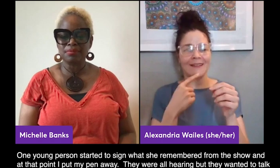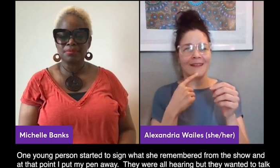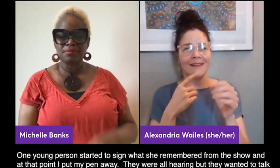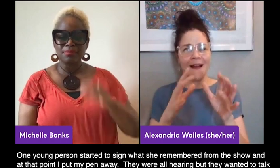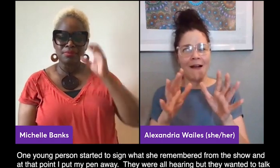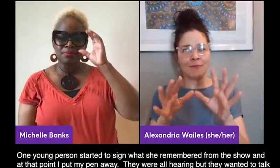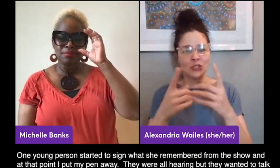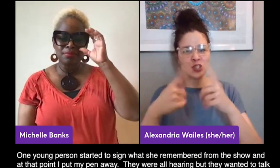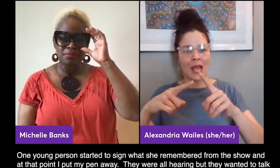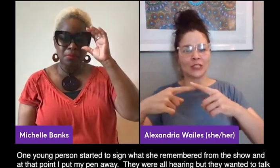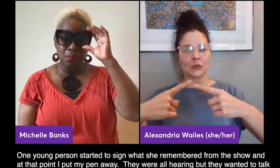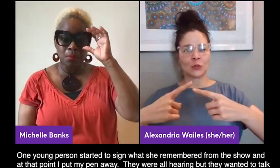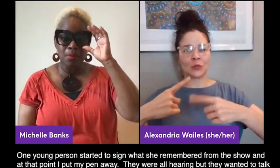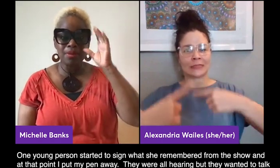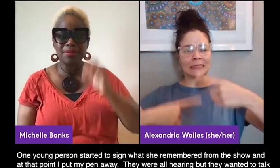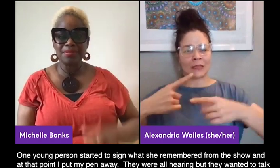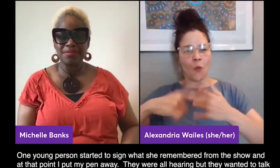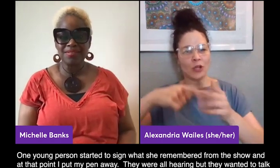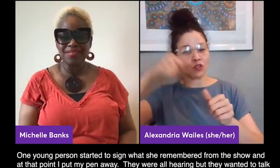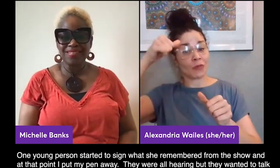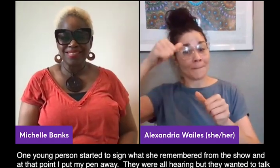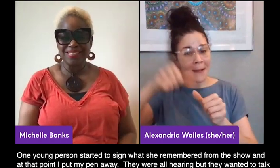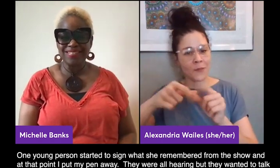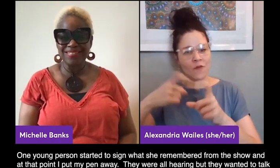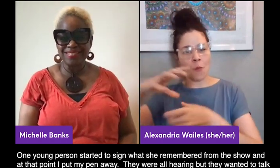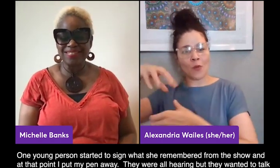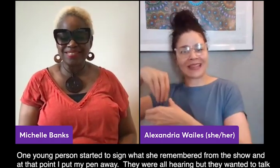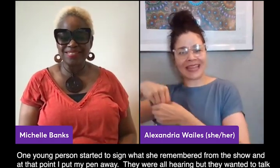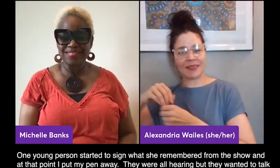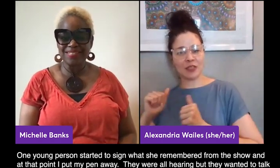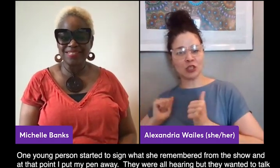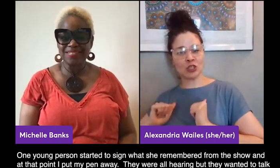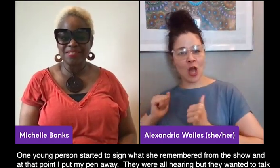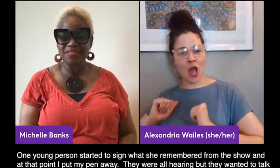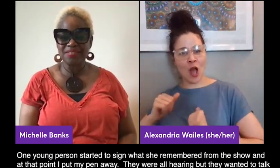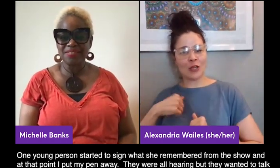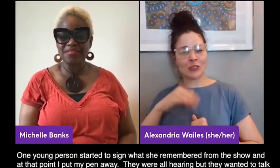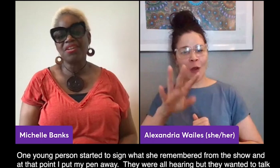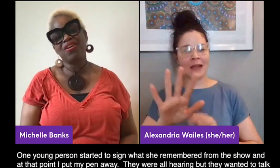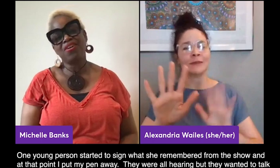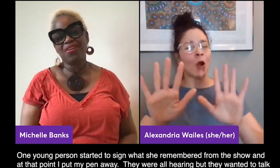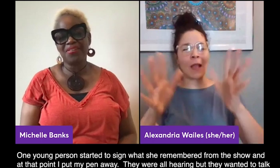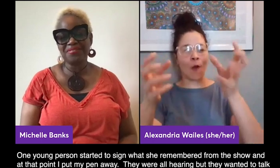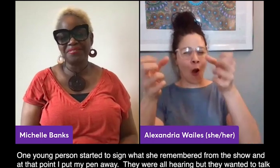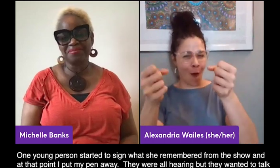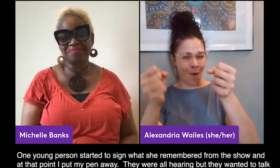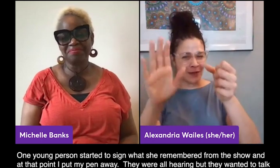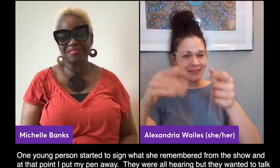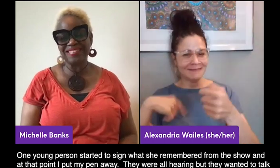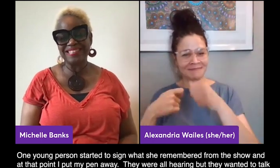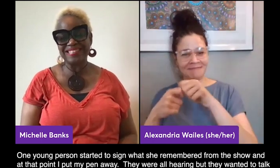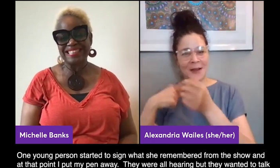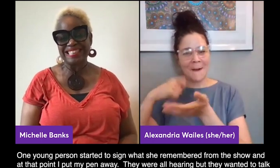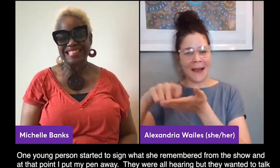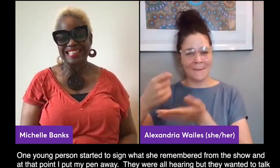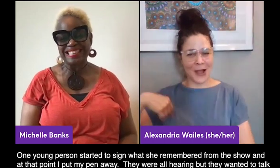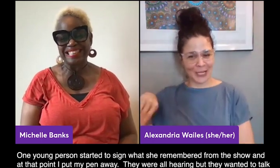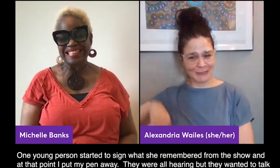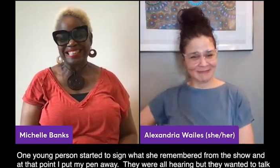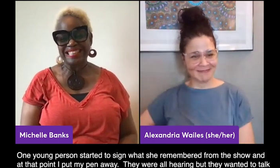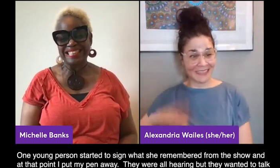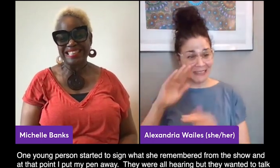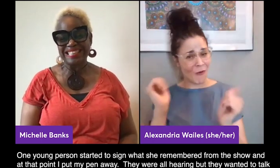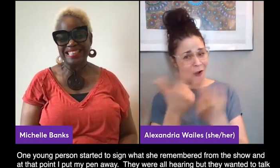One young person started to sign what she remembered from the show. And at that point, I put my pen